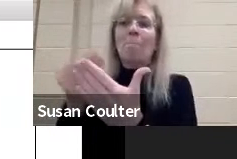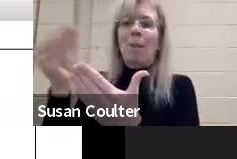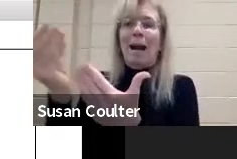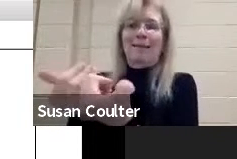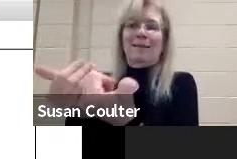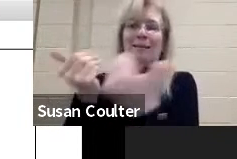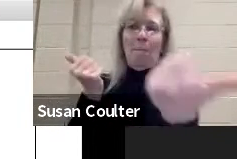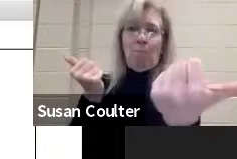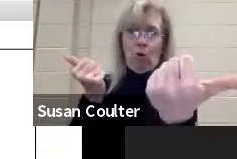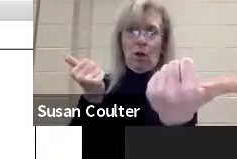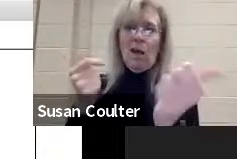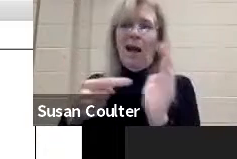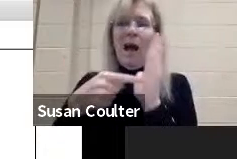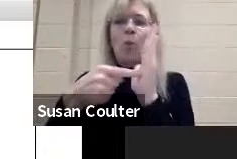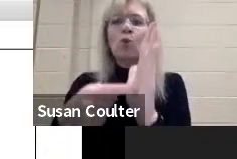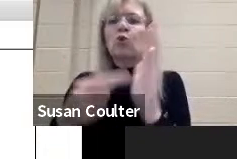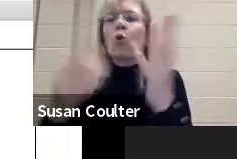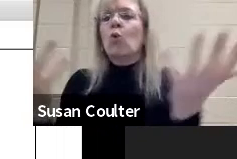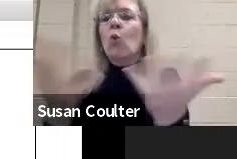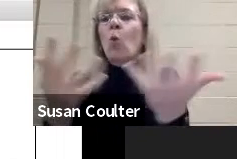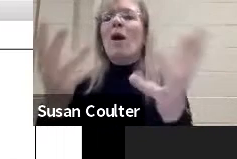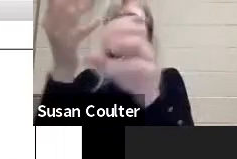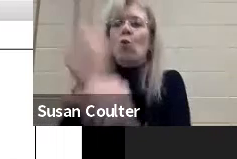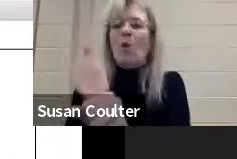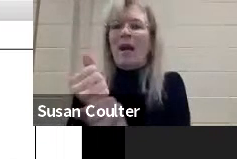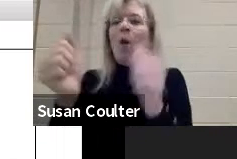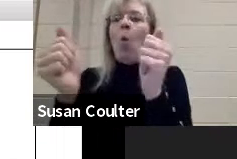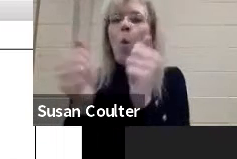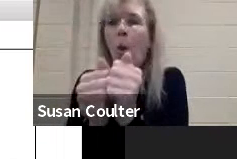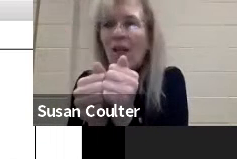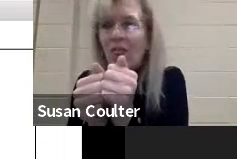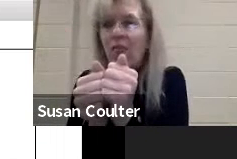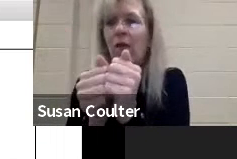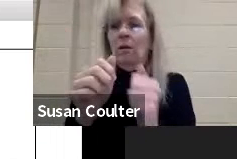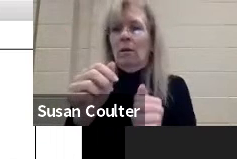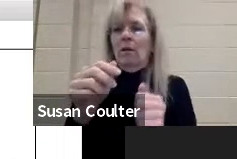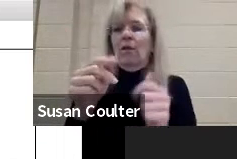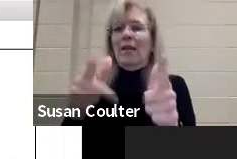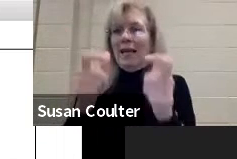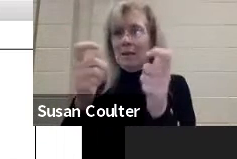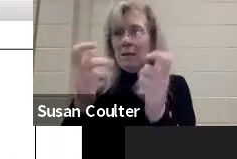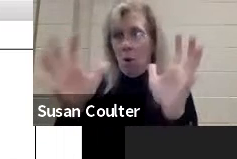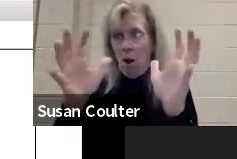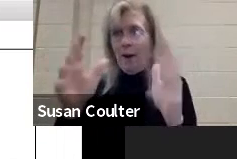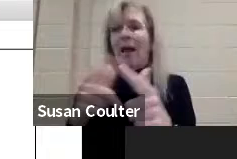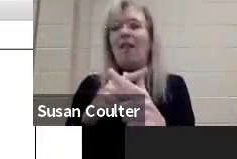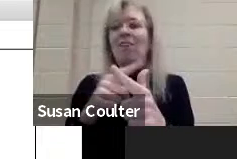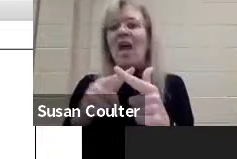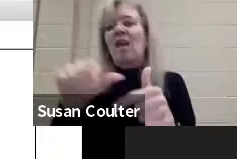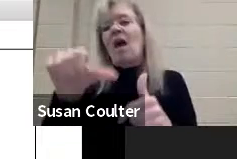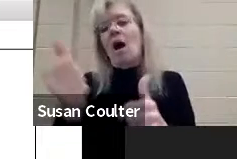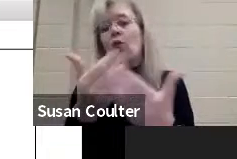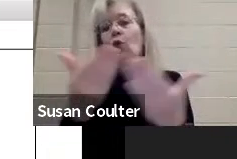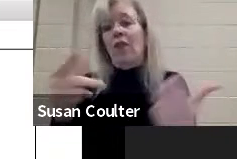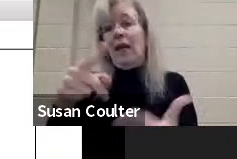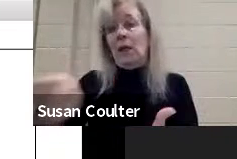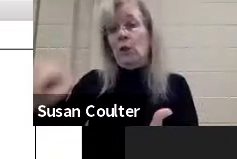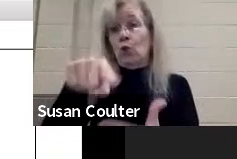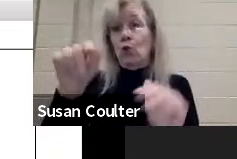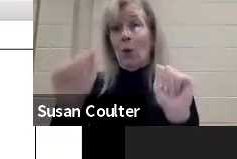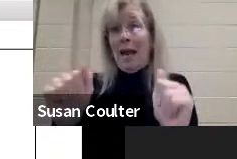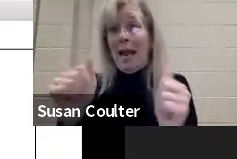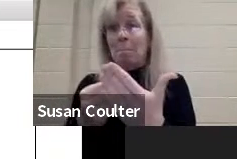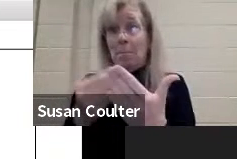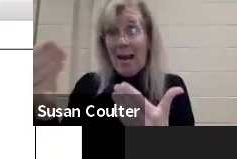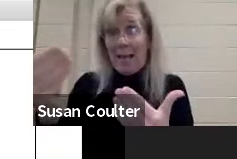you can buy separate. I will show you what you get with the Instant Pot and then other